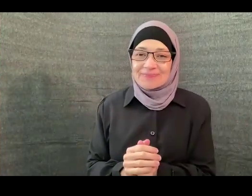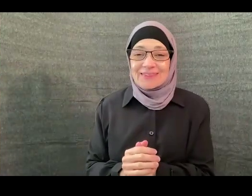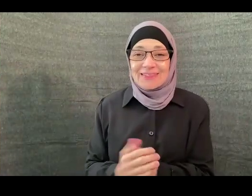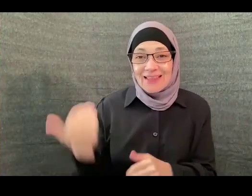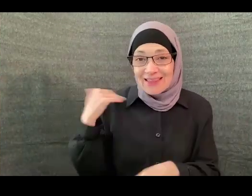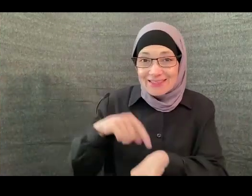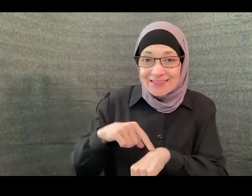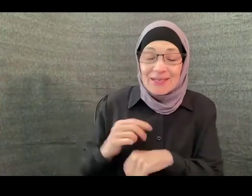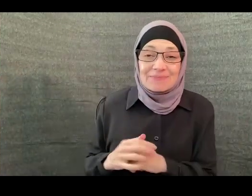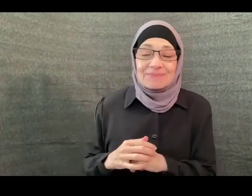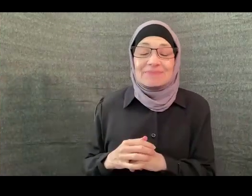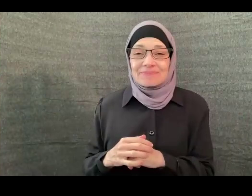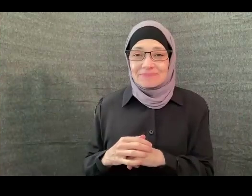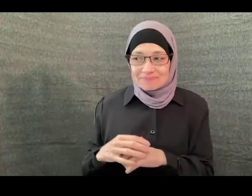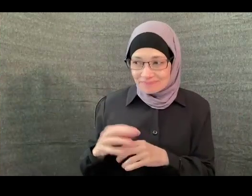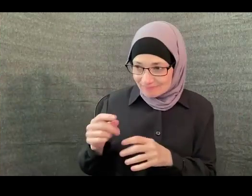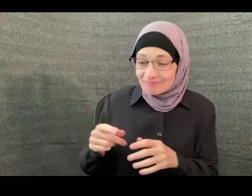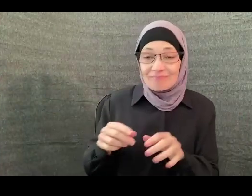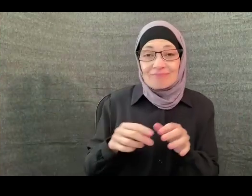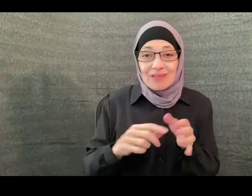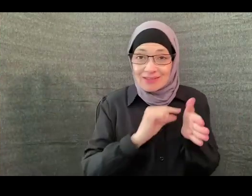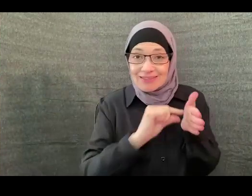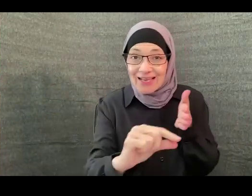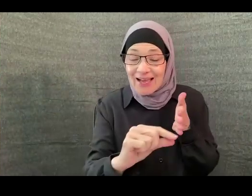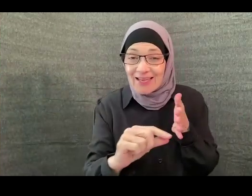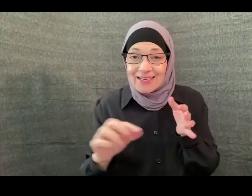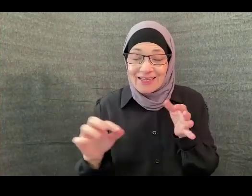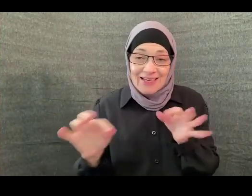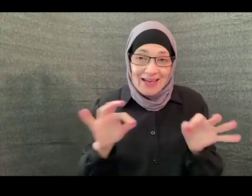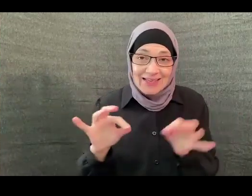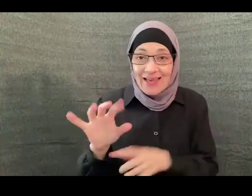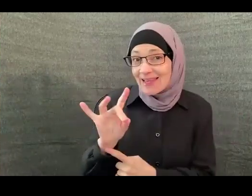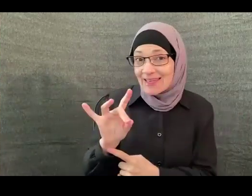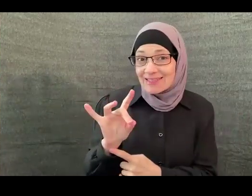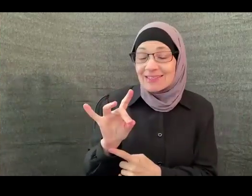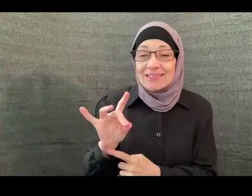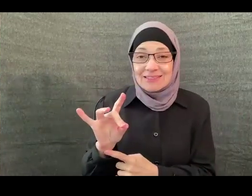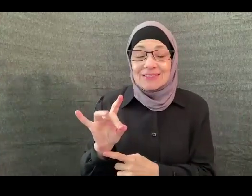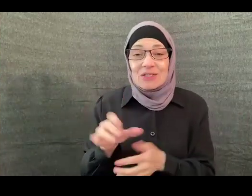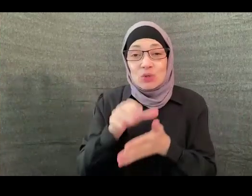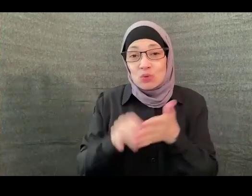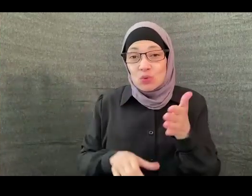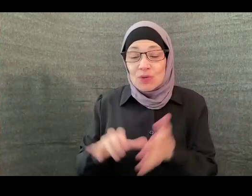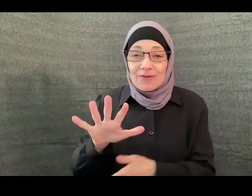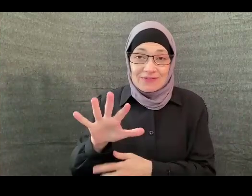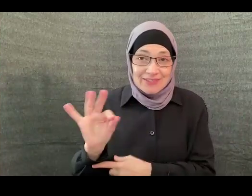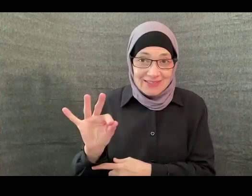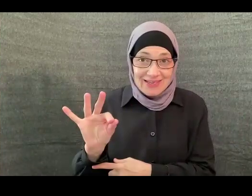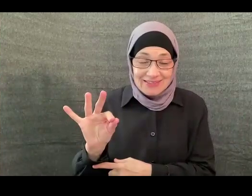Last time we finished with ayah number 8, surah number